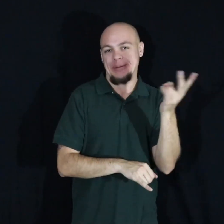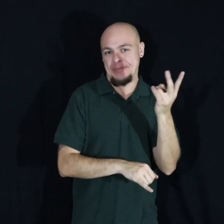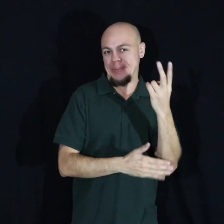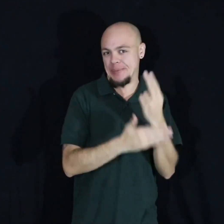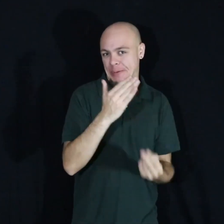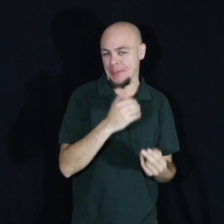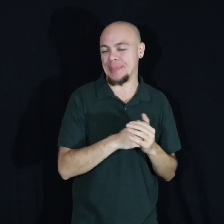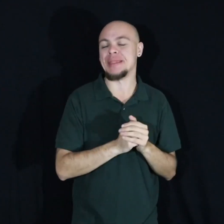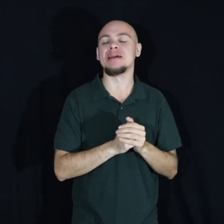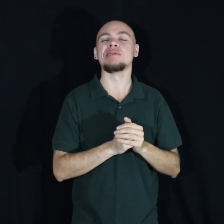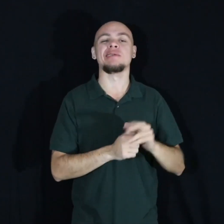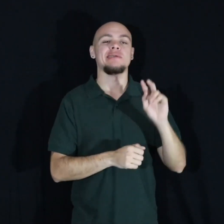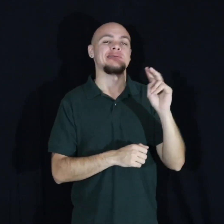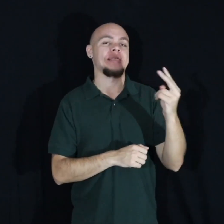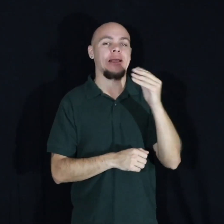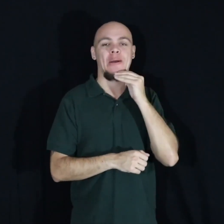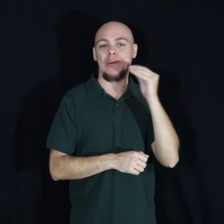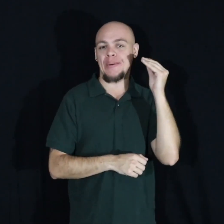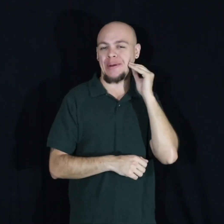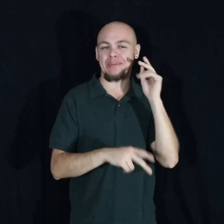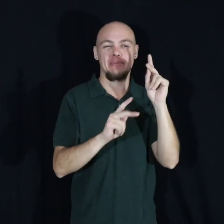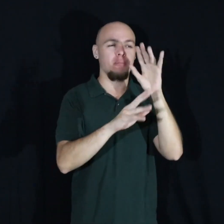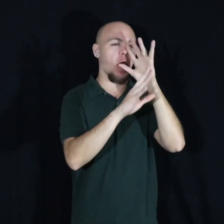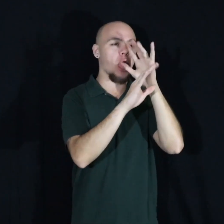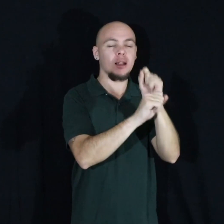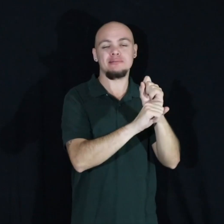It was our second home filled with love and adventure.